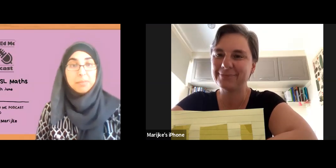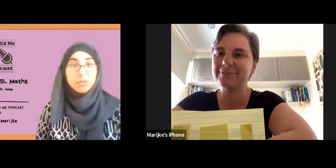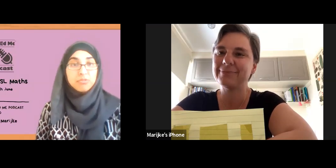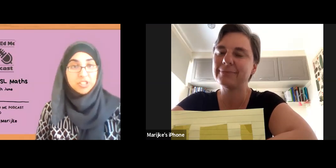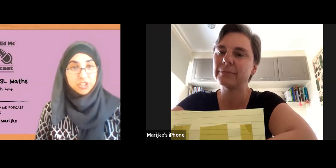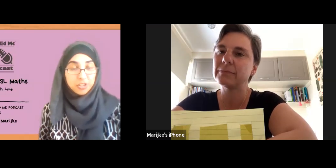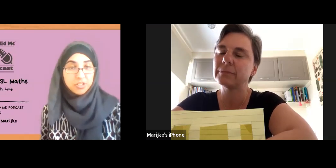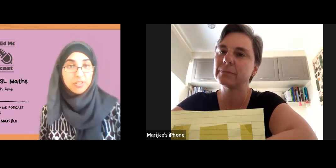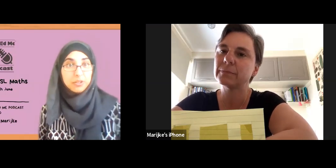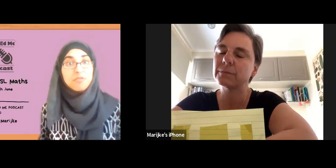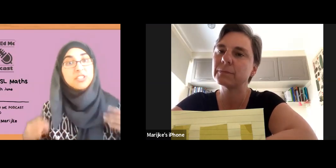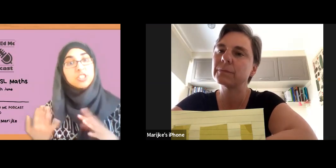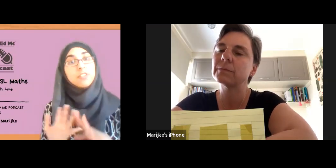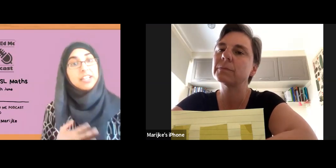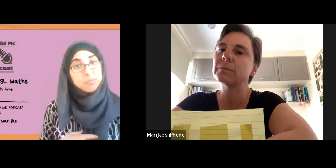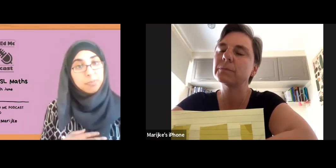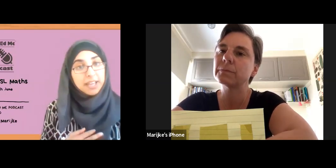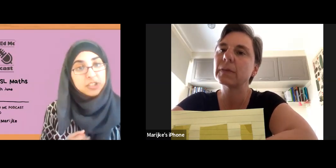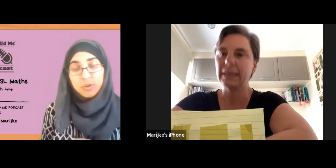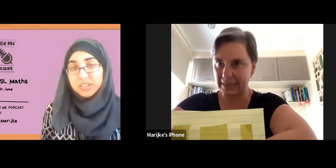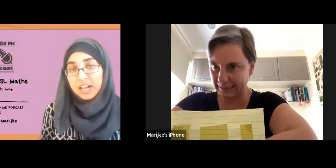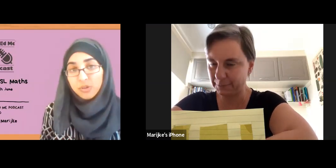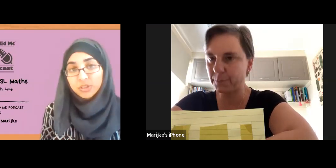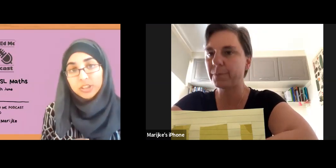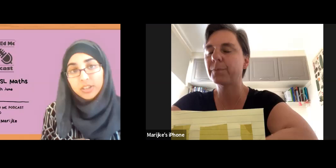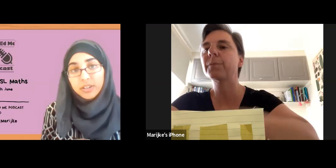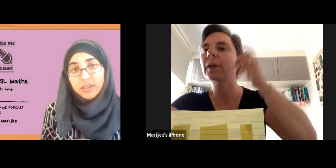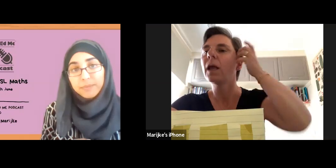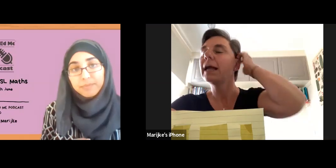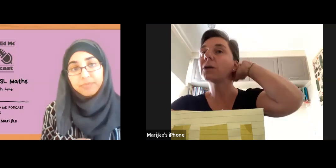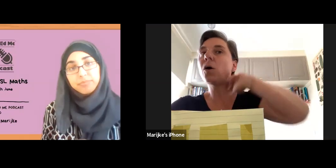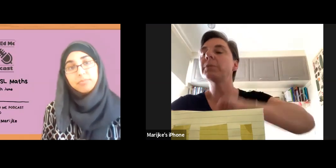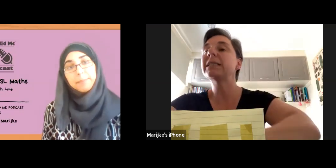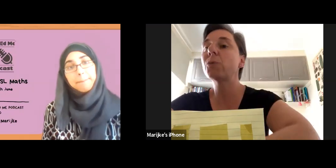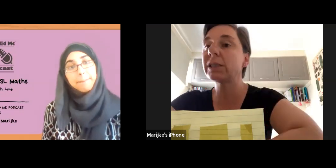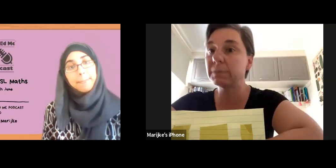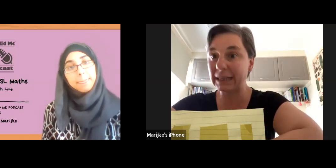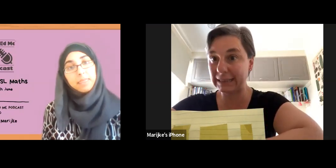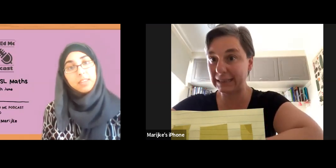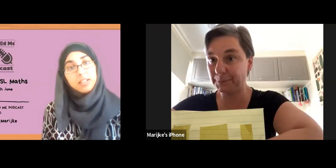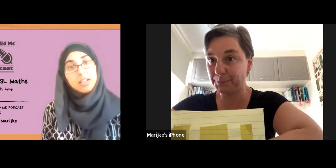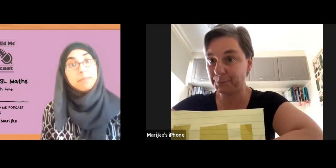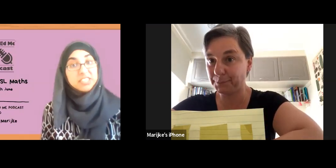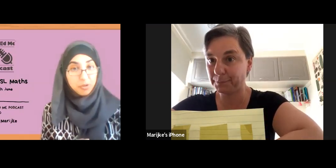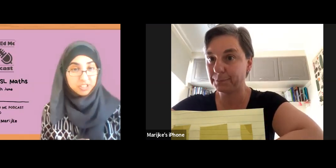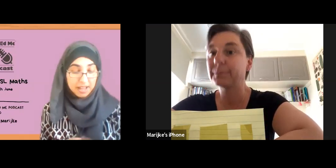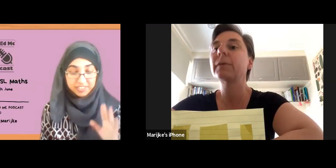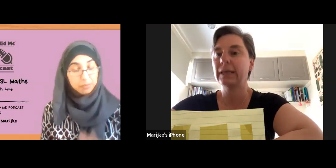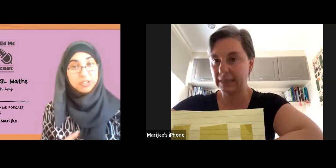people reach you? So you've mentioned a Facebook page. What's that called? It's called Mrs. Walters Maths. Mrs. Walters Maths. I'll put the